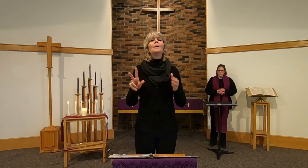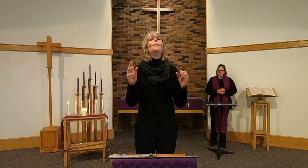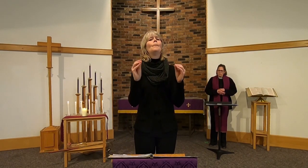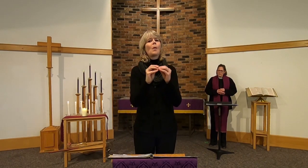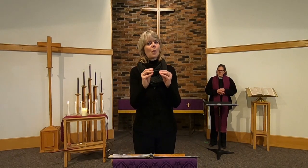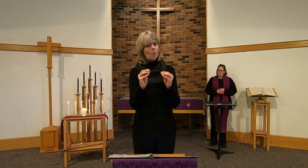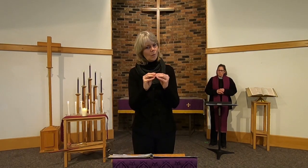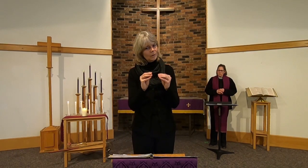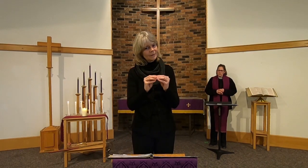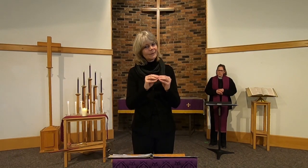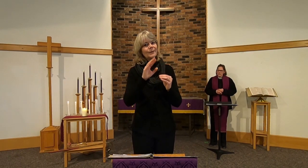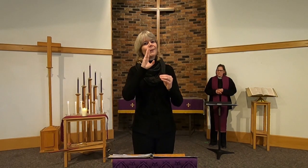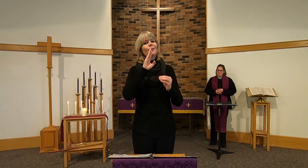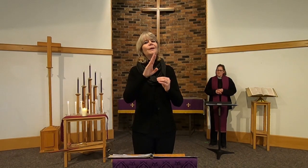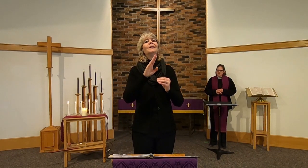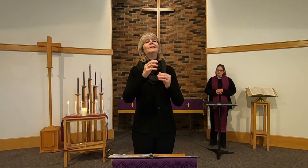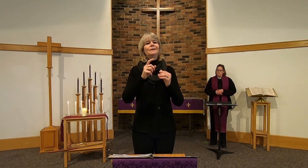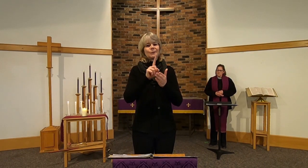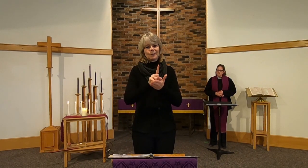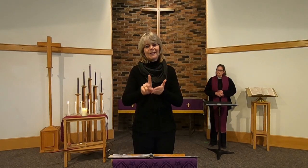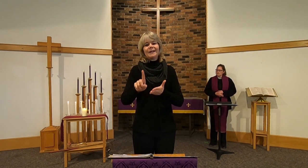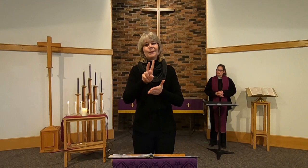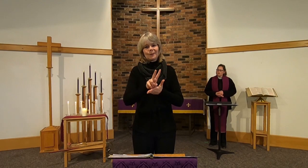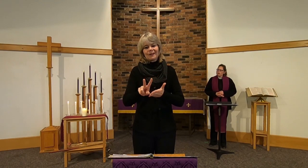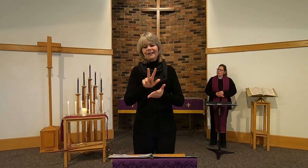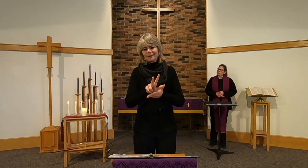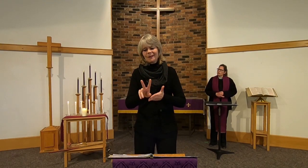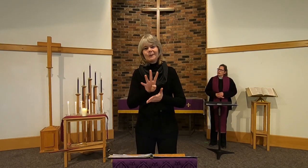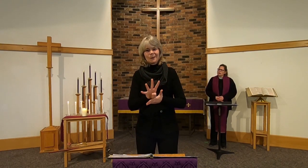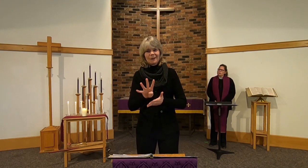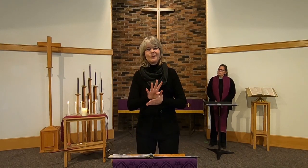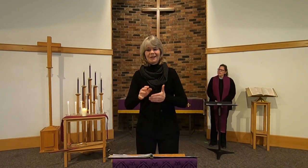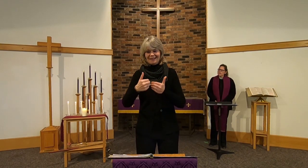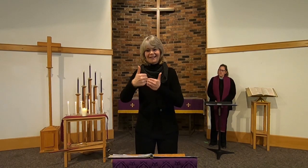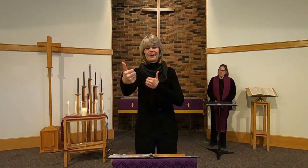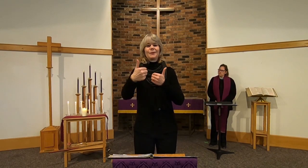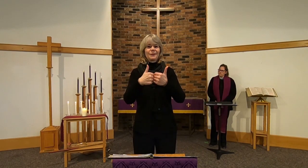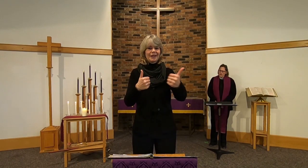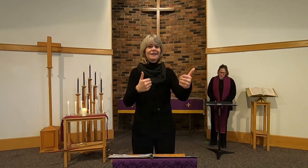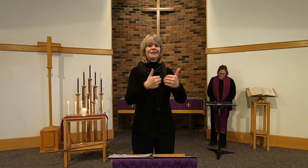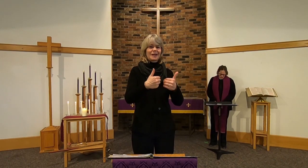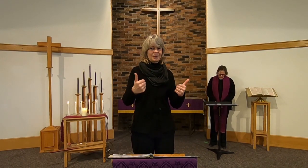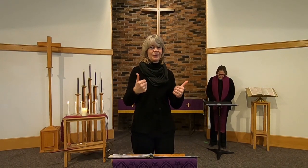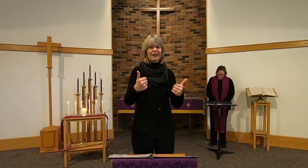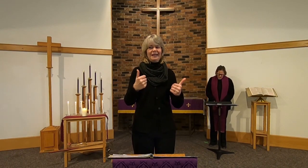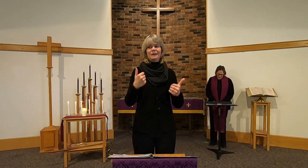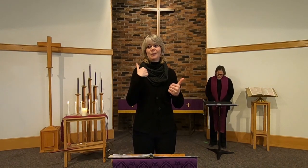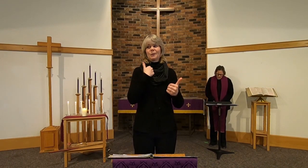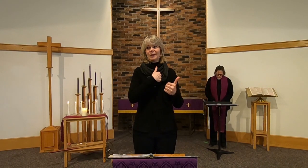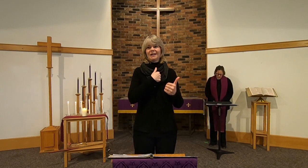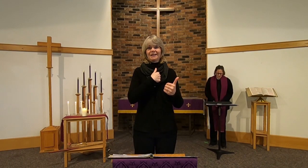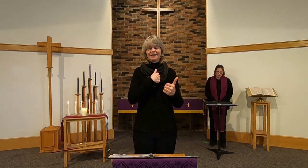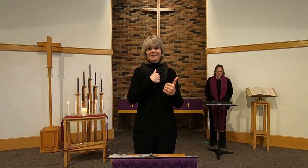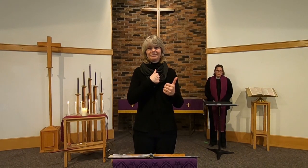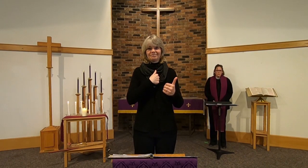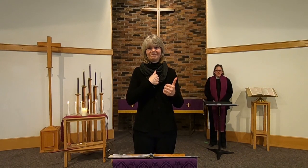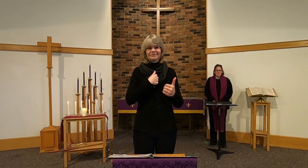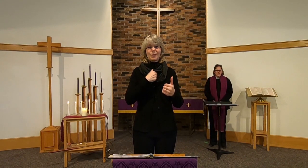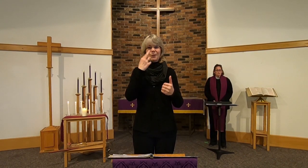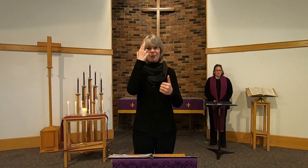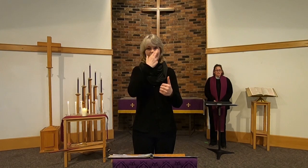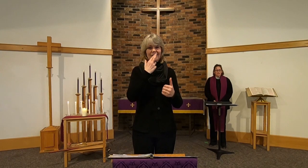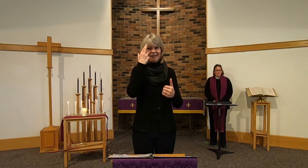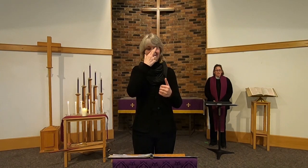we begin to appreciate the message that no, we can't survive on our own.